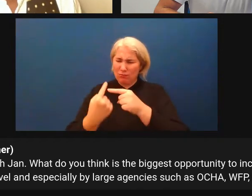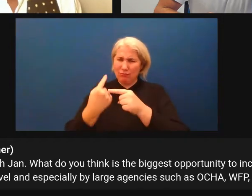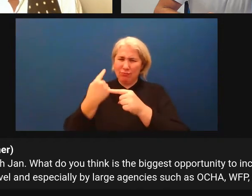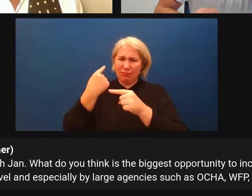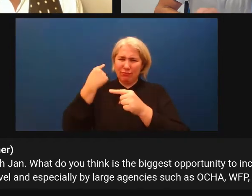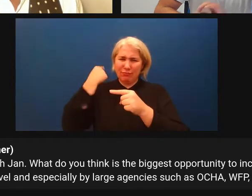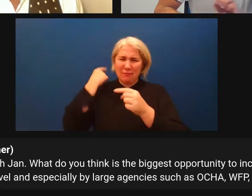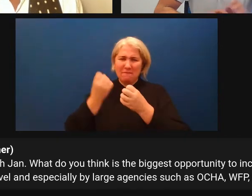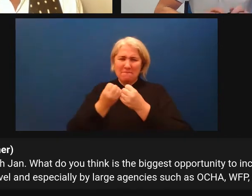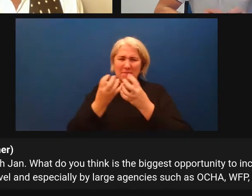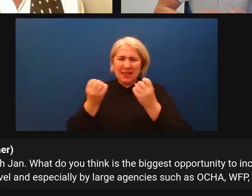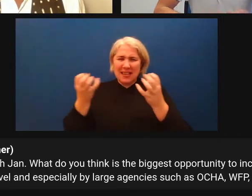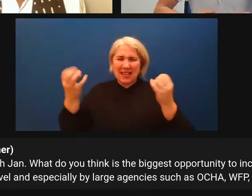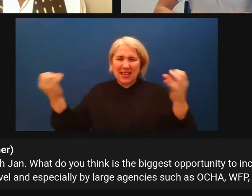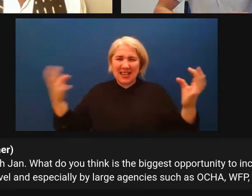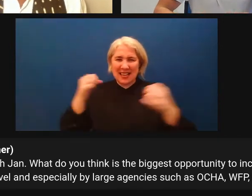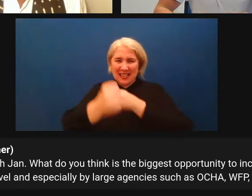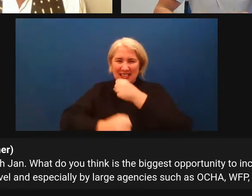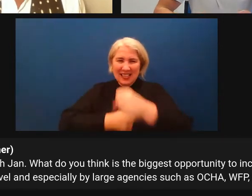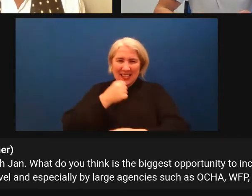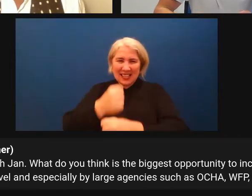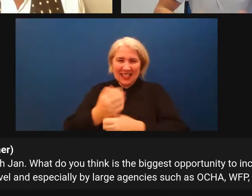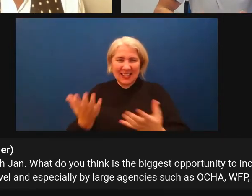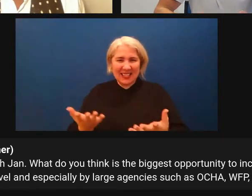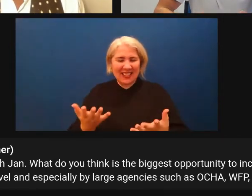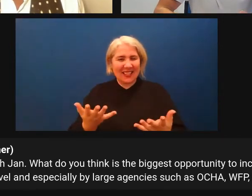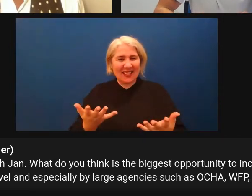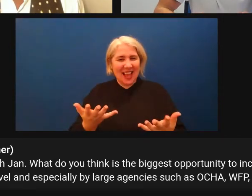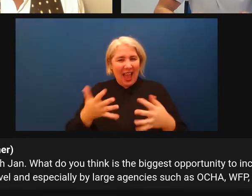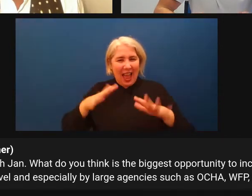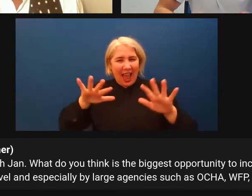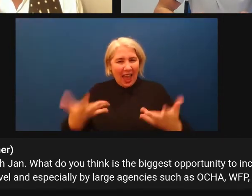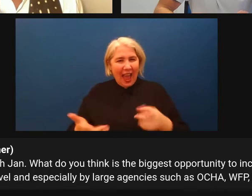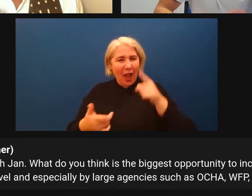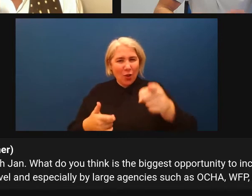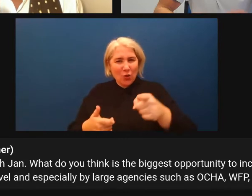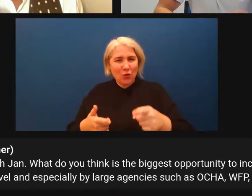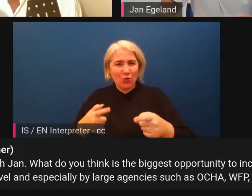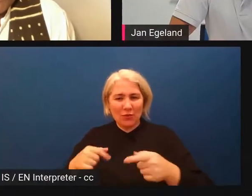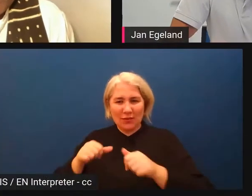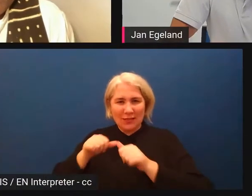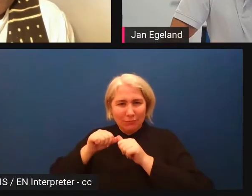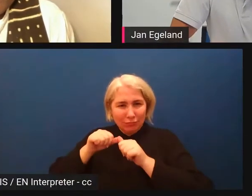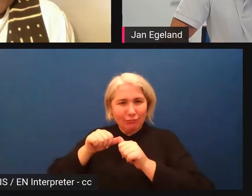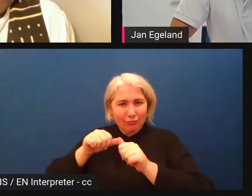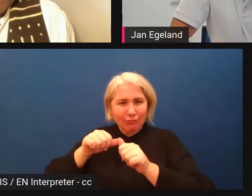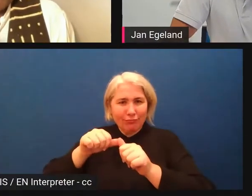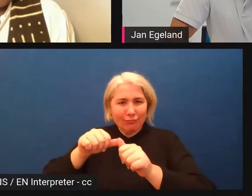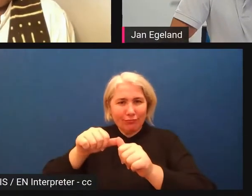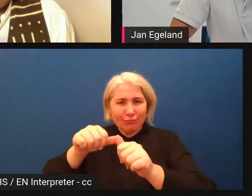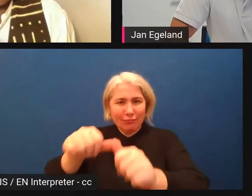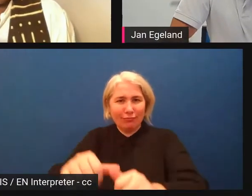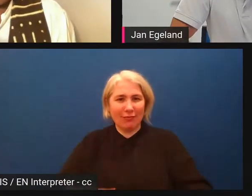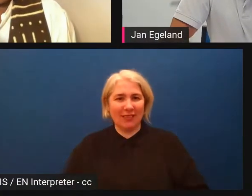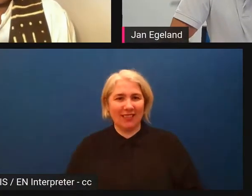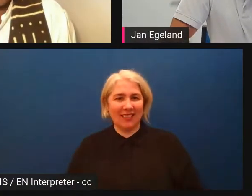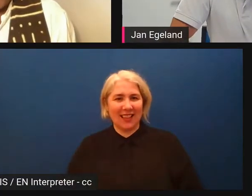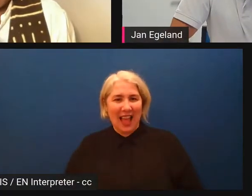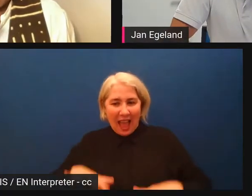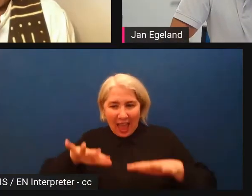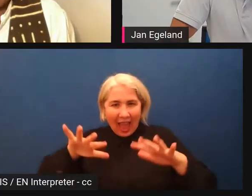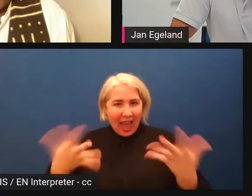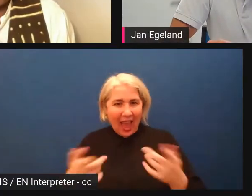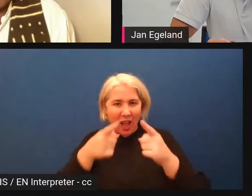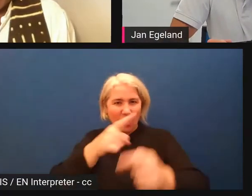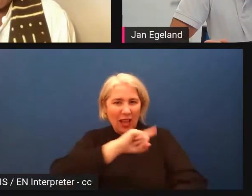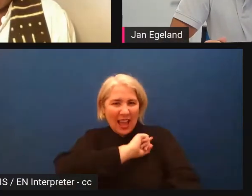us. What is it that keeps you going? What keeps you energized, especially in terms of these experiences